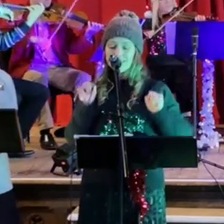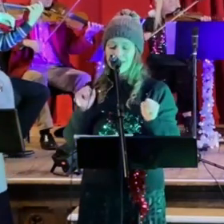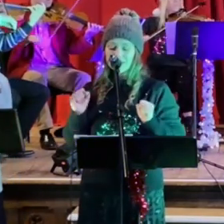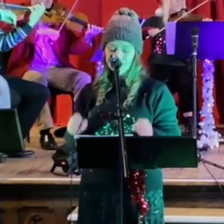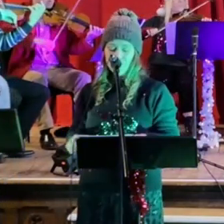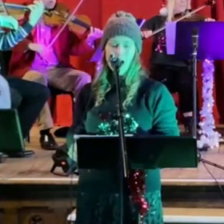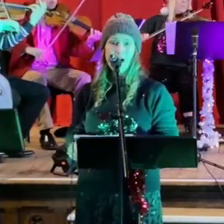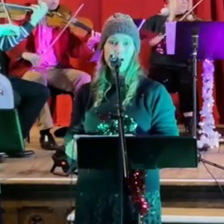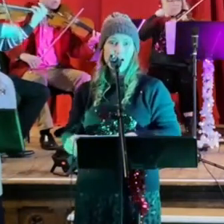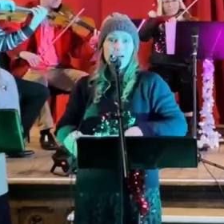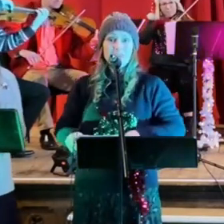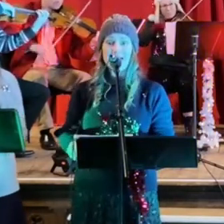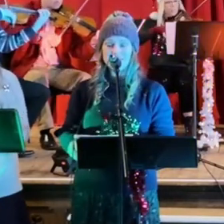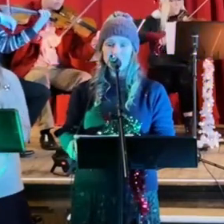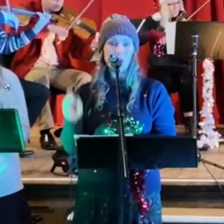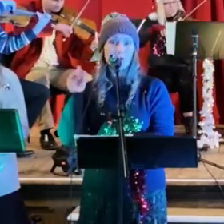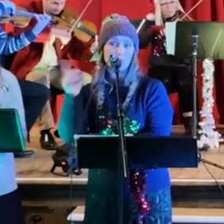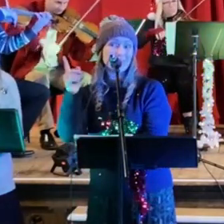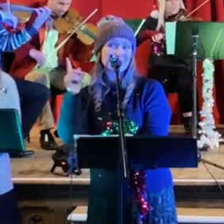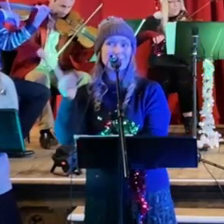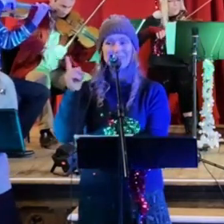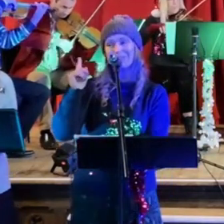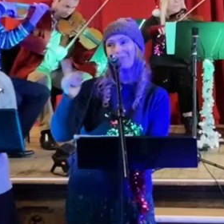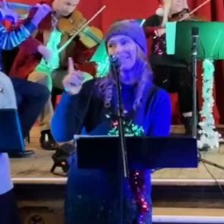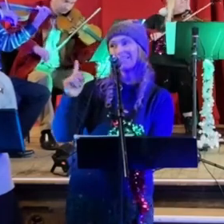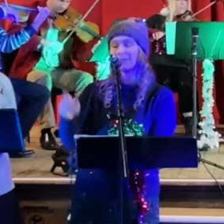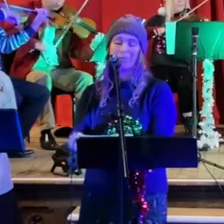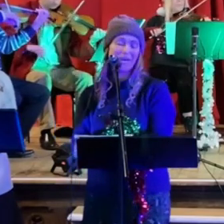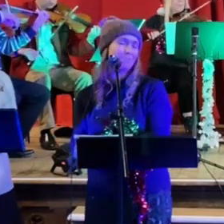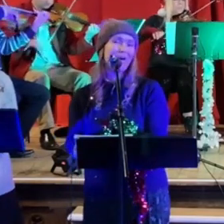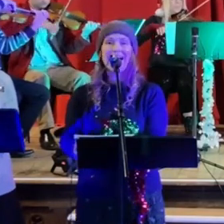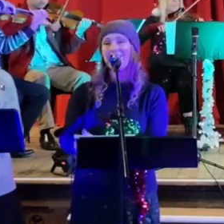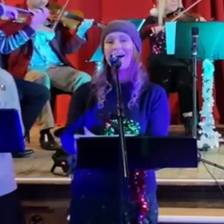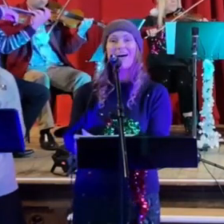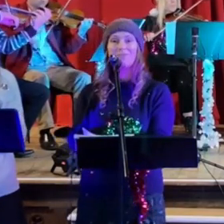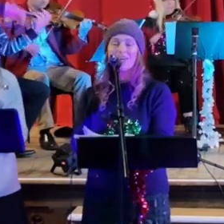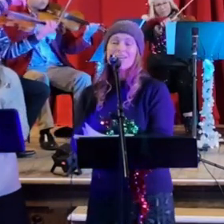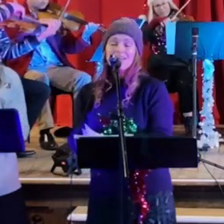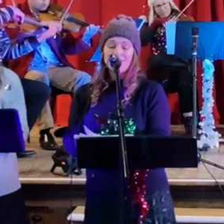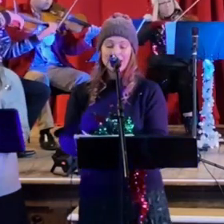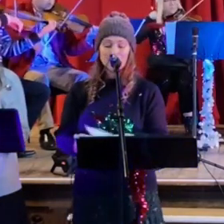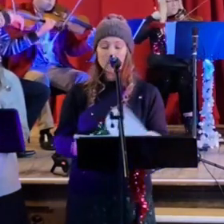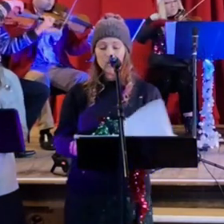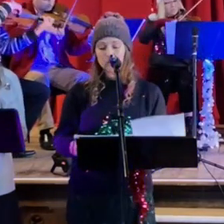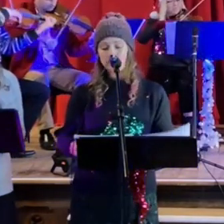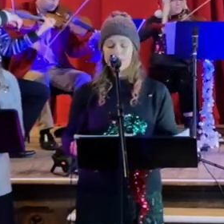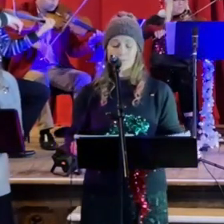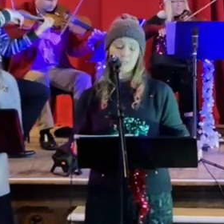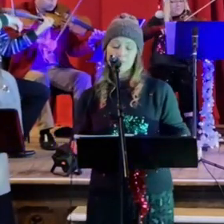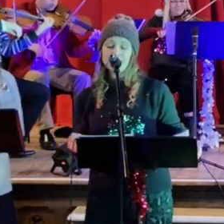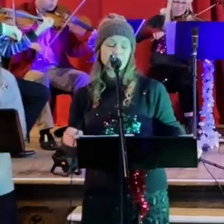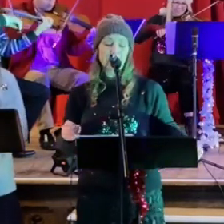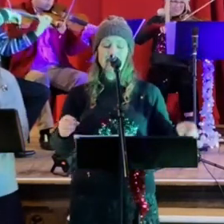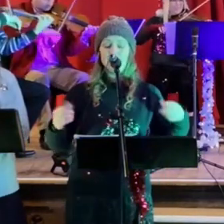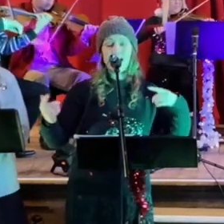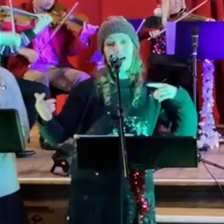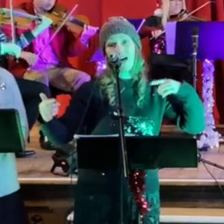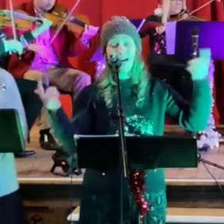All these things and more. That's what Christmas means to me, my love. That's what Christmas means, my